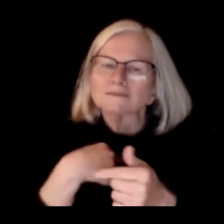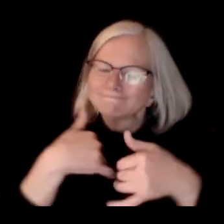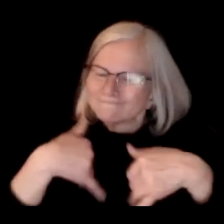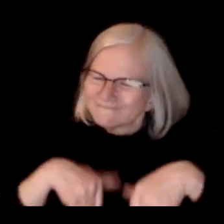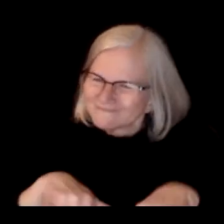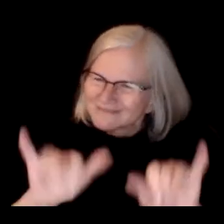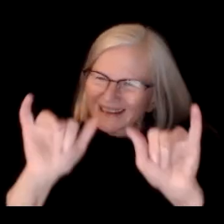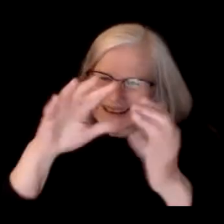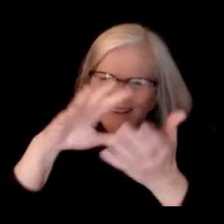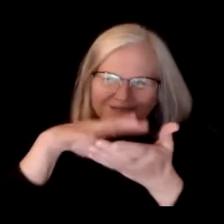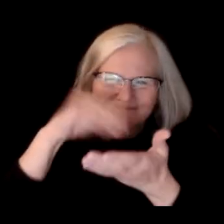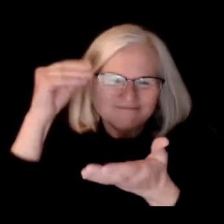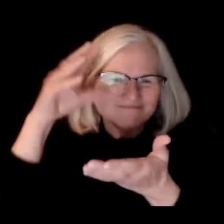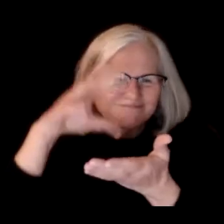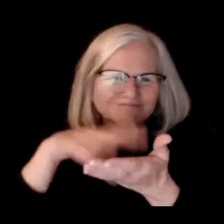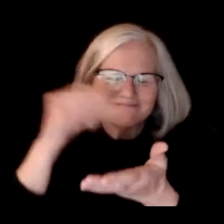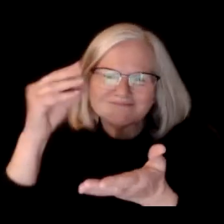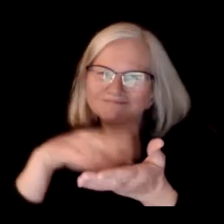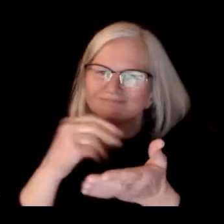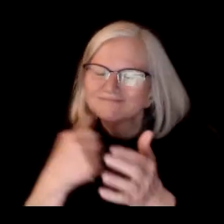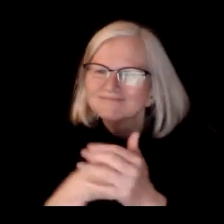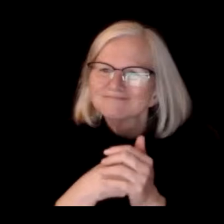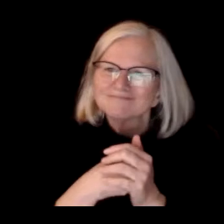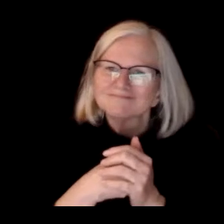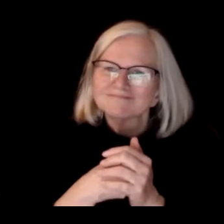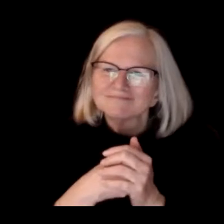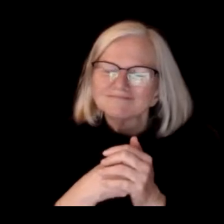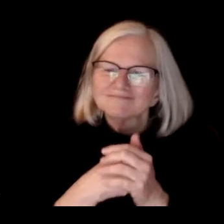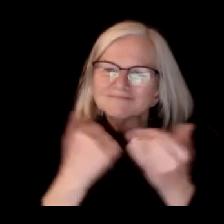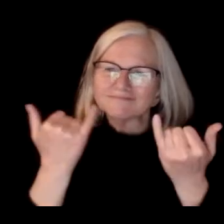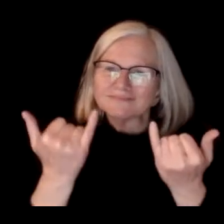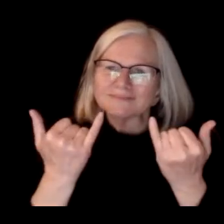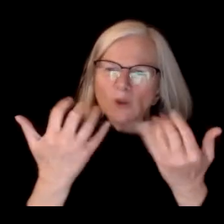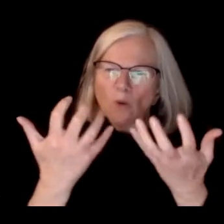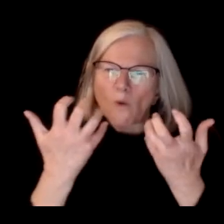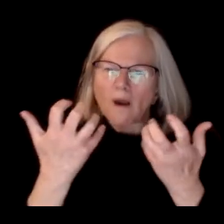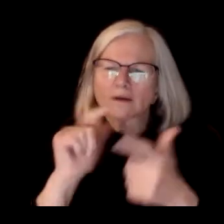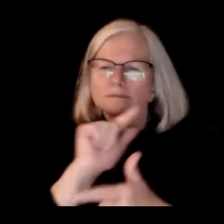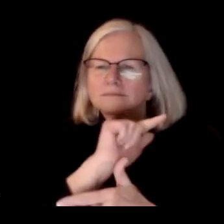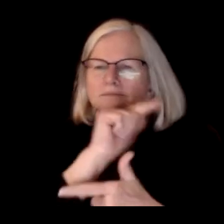definition. At this point, I'd like to turn it back to Mike Schomer.